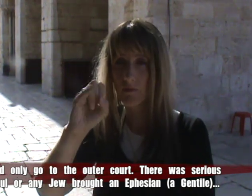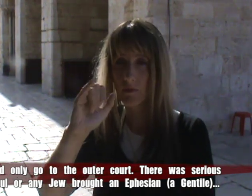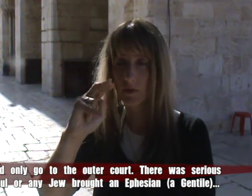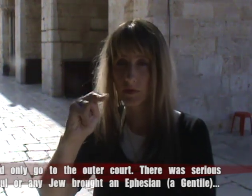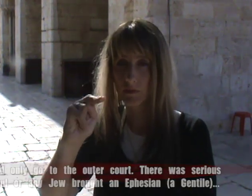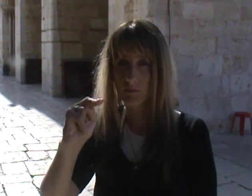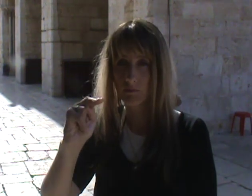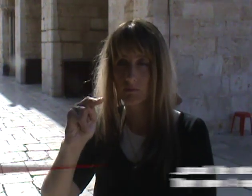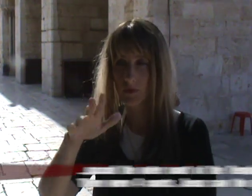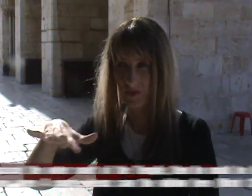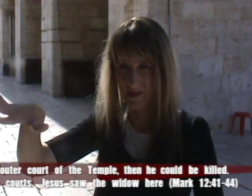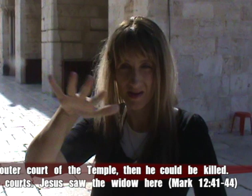who was a Gentile here,